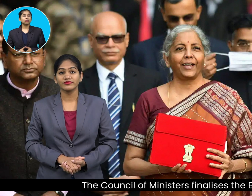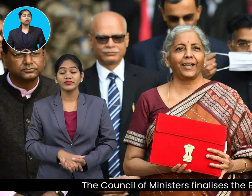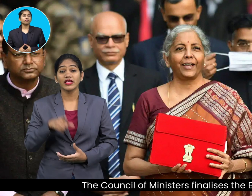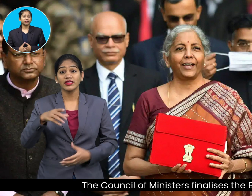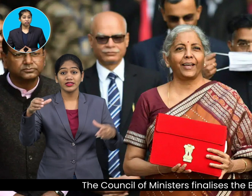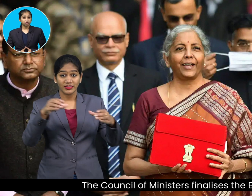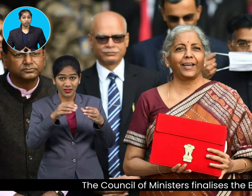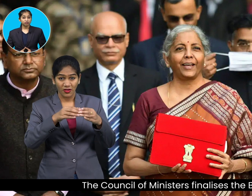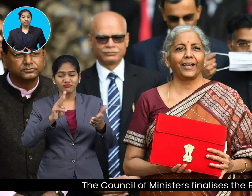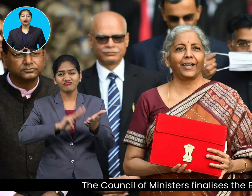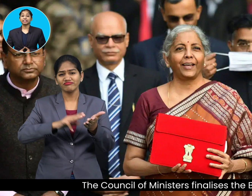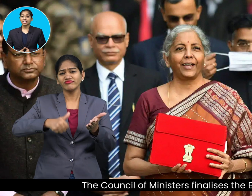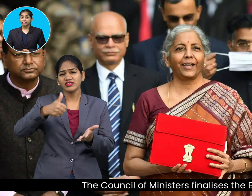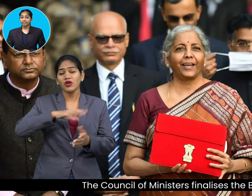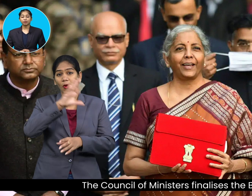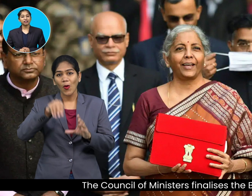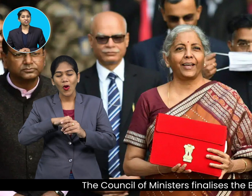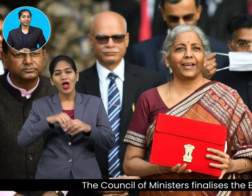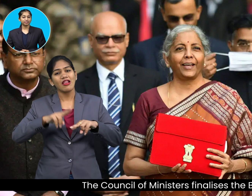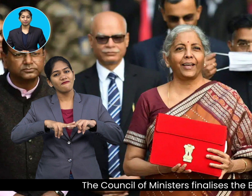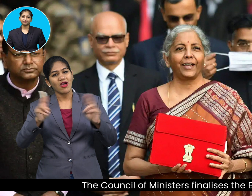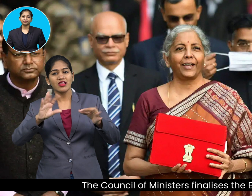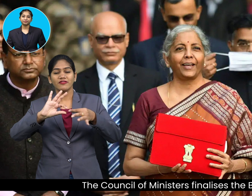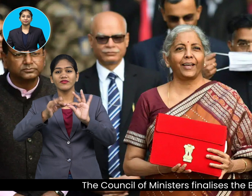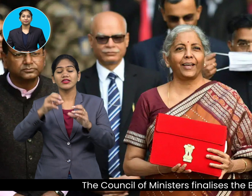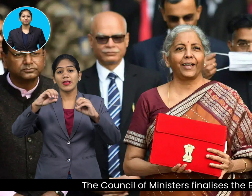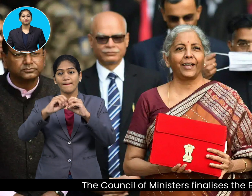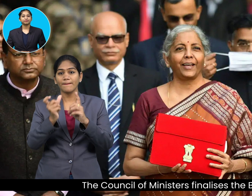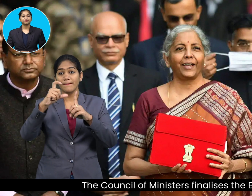The Council of Ministers finalizes the budget.